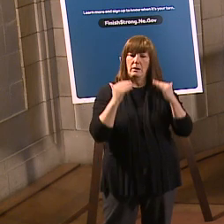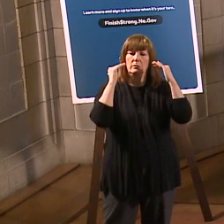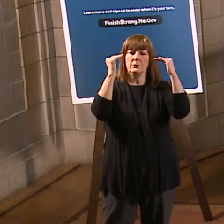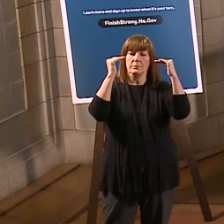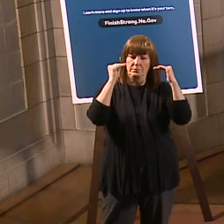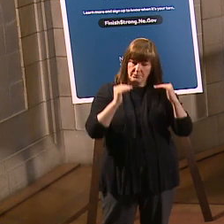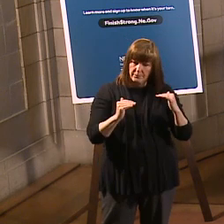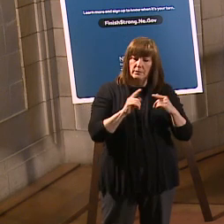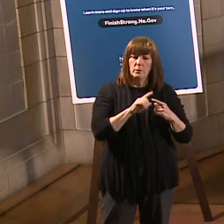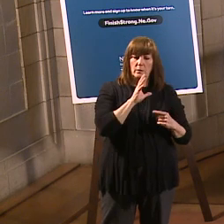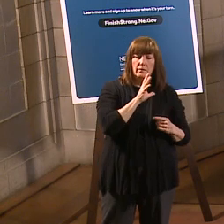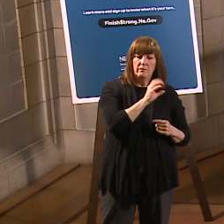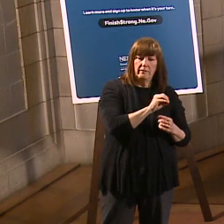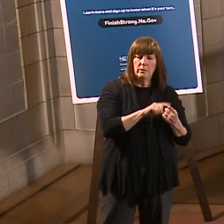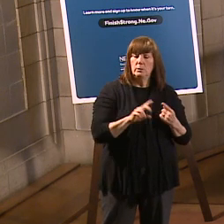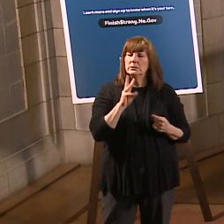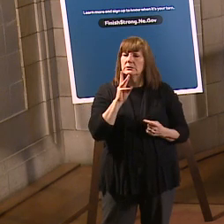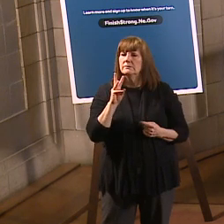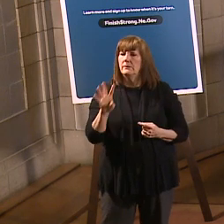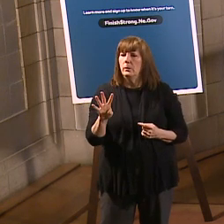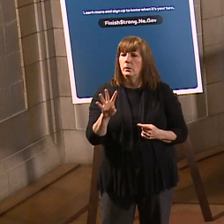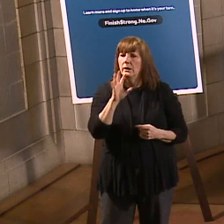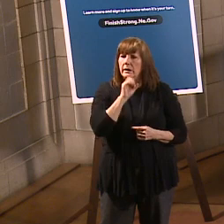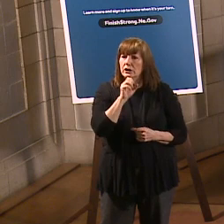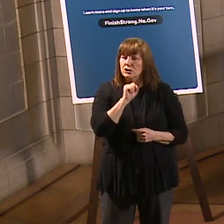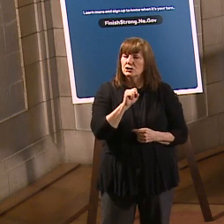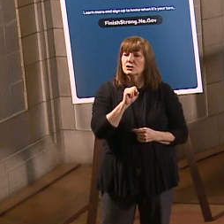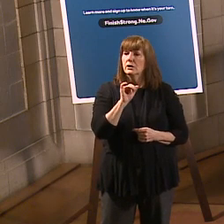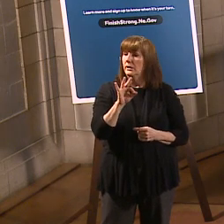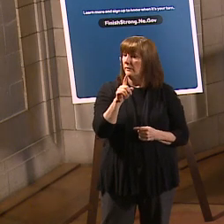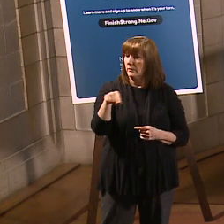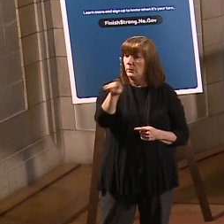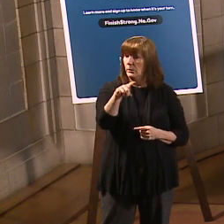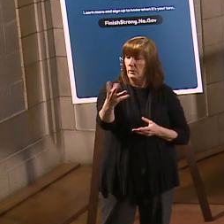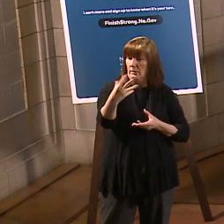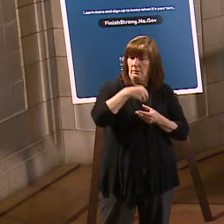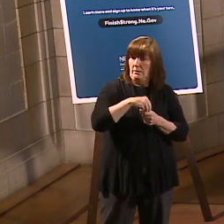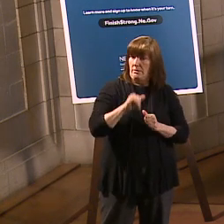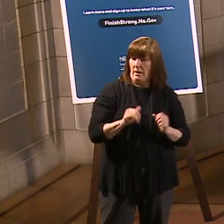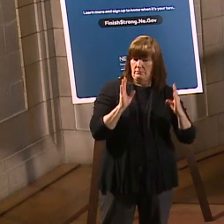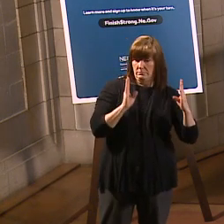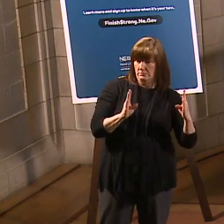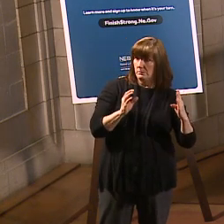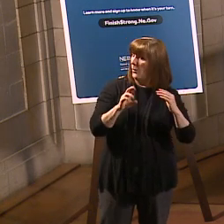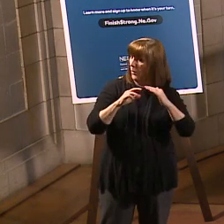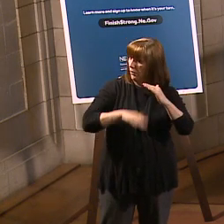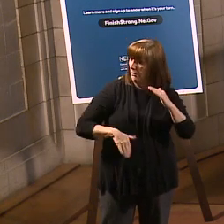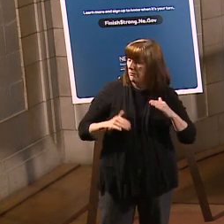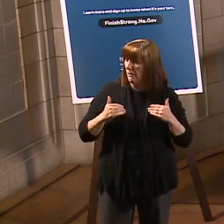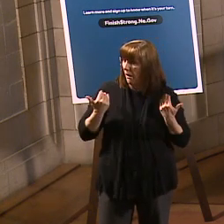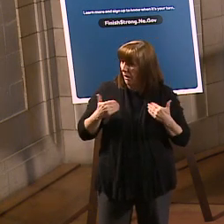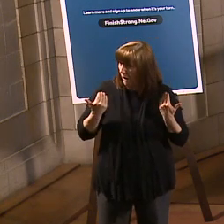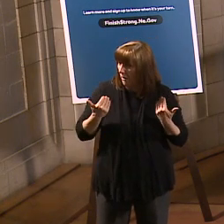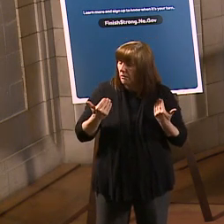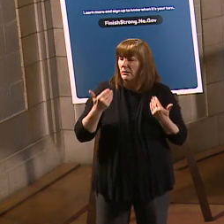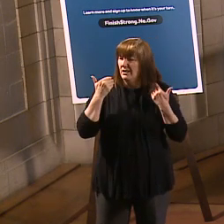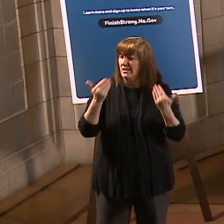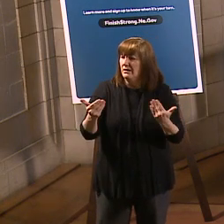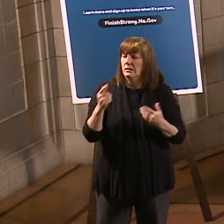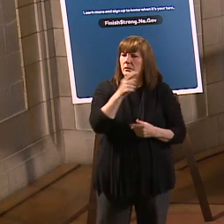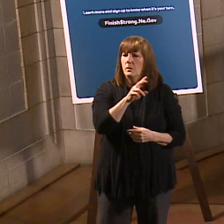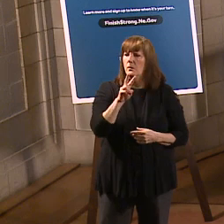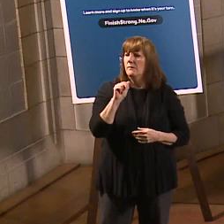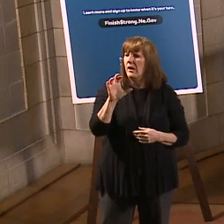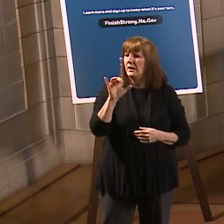into that 50 to 64-year-old category. So if you are in that age range or younger, it's a great opportunity to go to